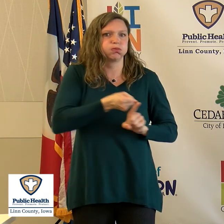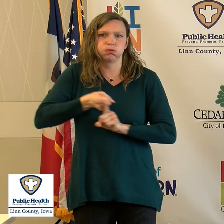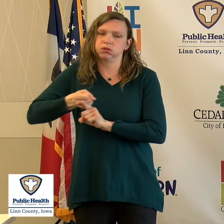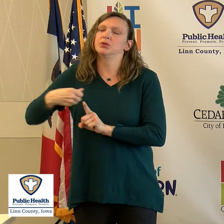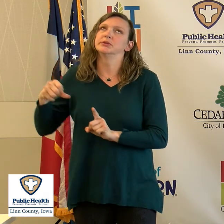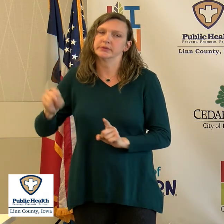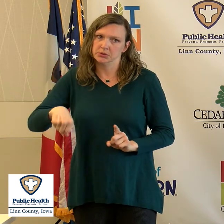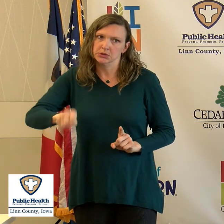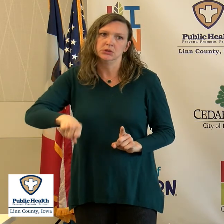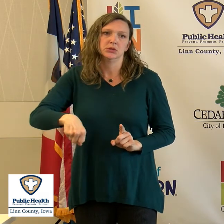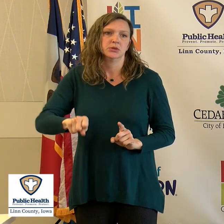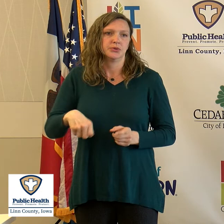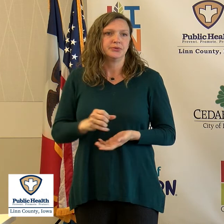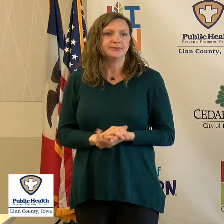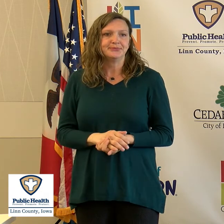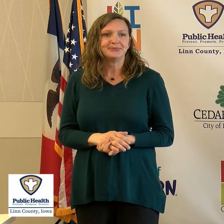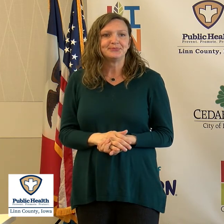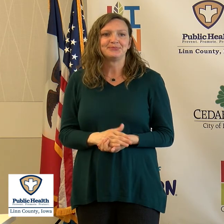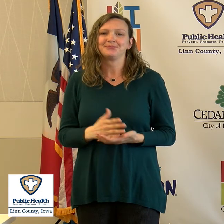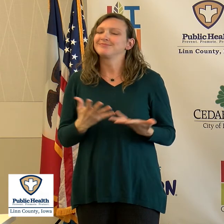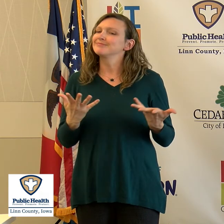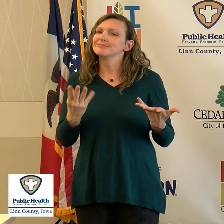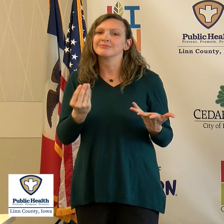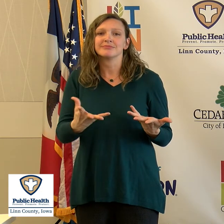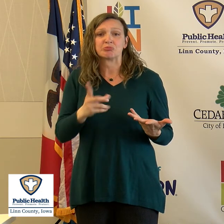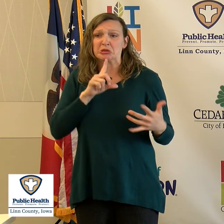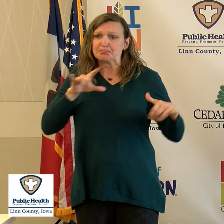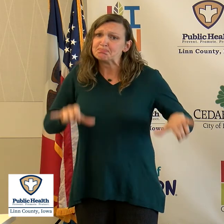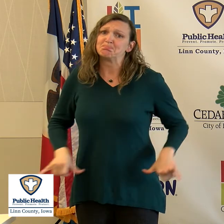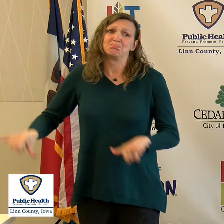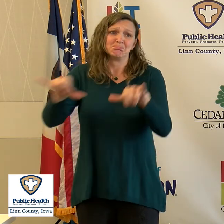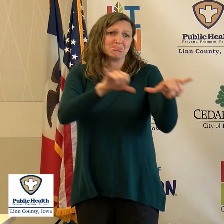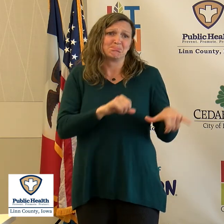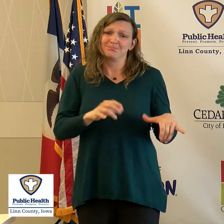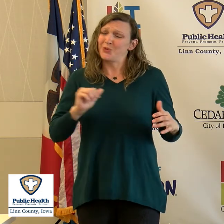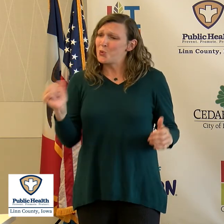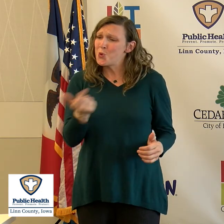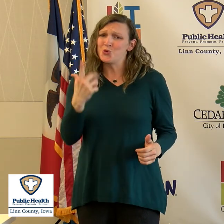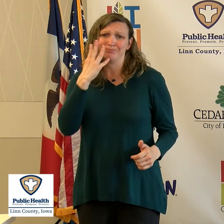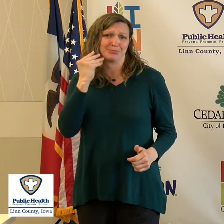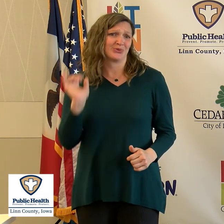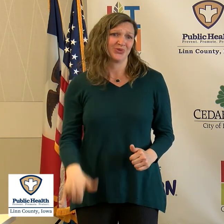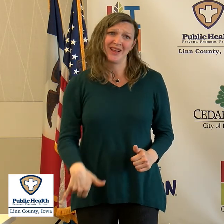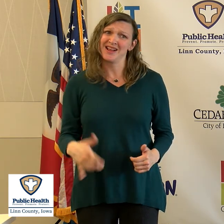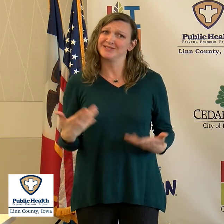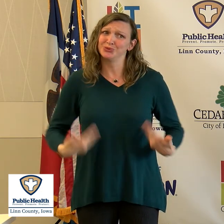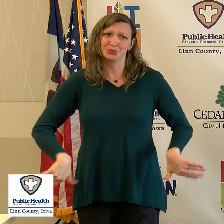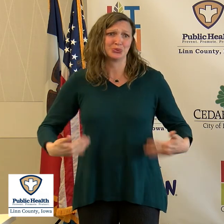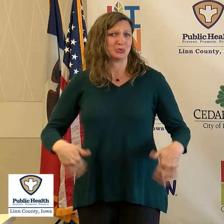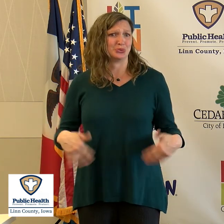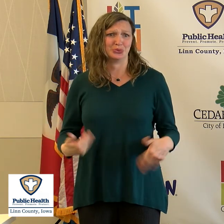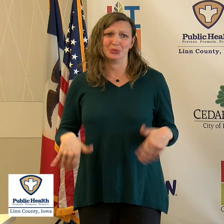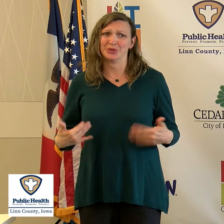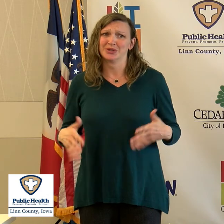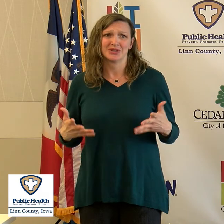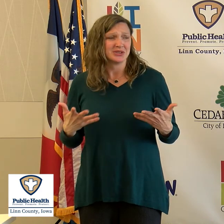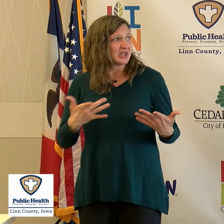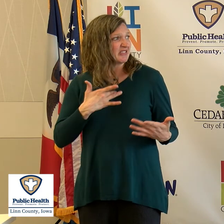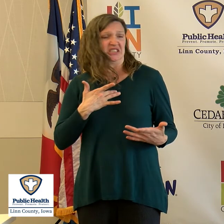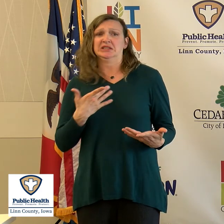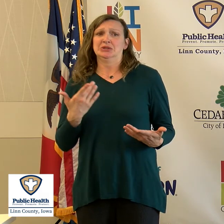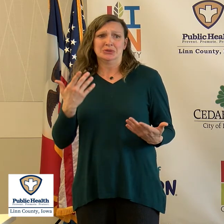is normal to experience feelings of isolation, anxiety, and uncertainty in this abnormal situation.